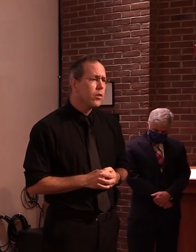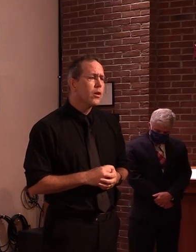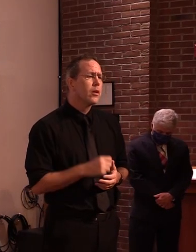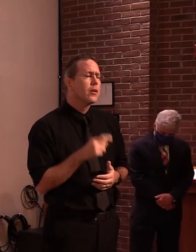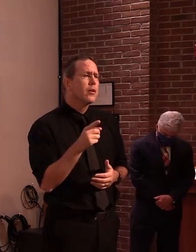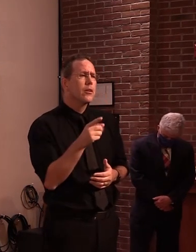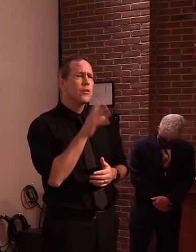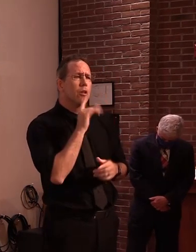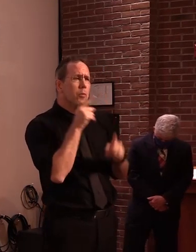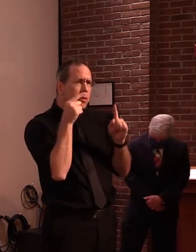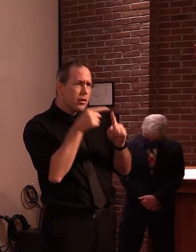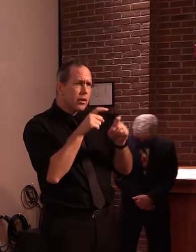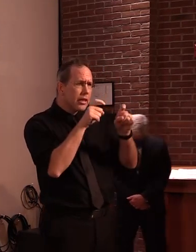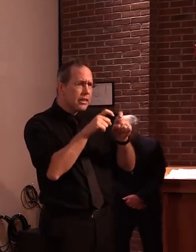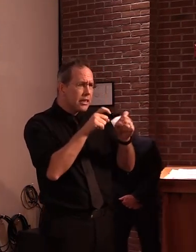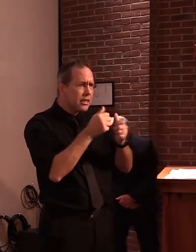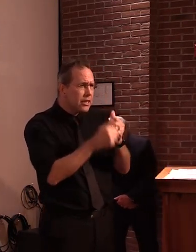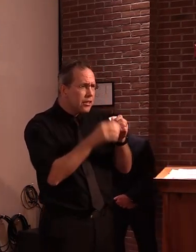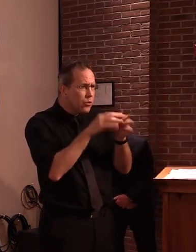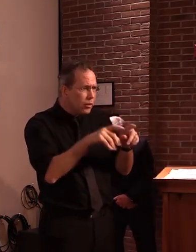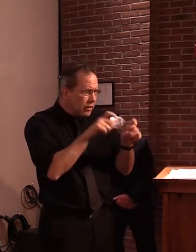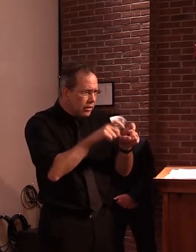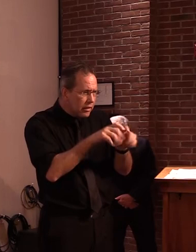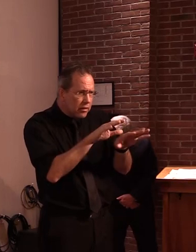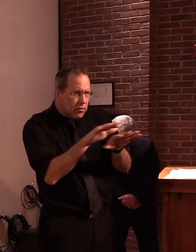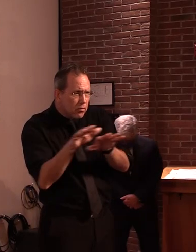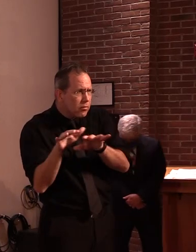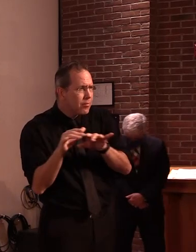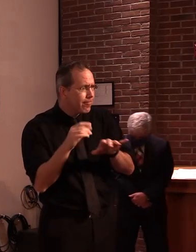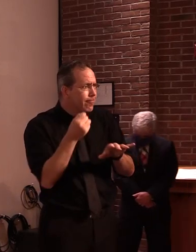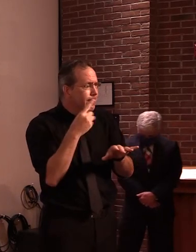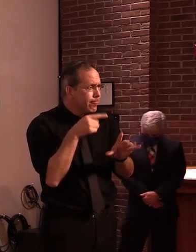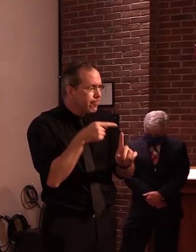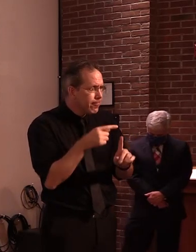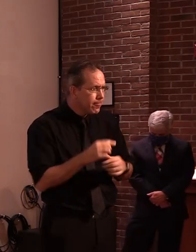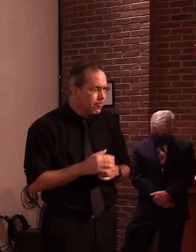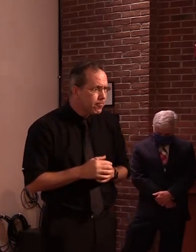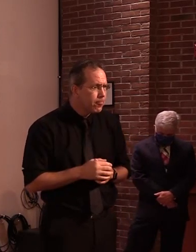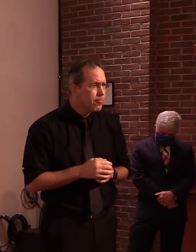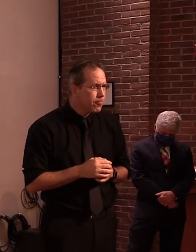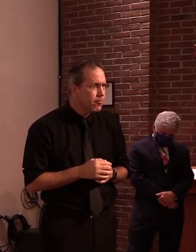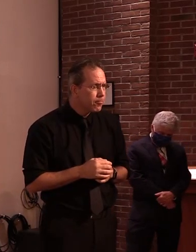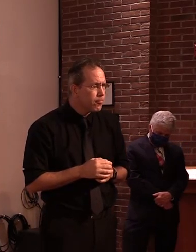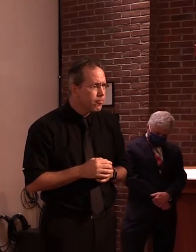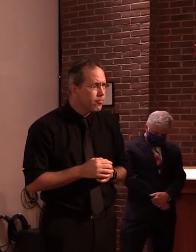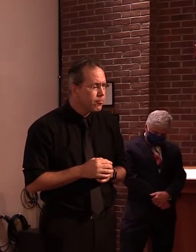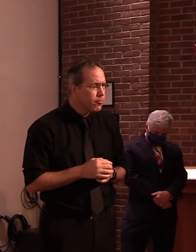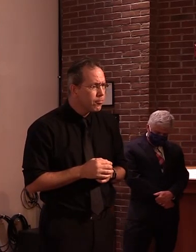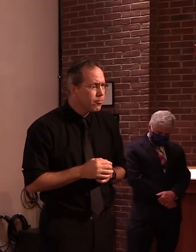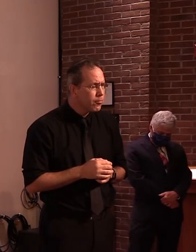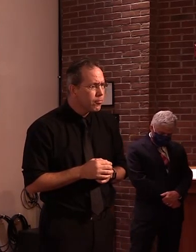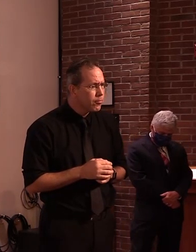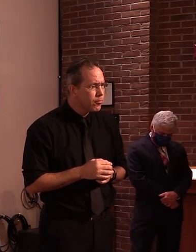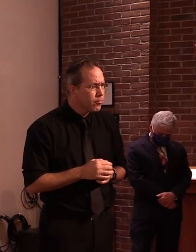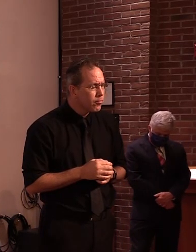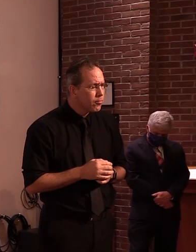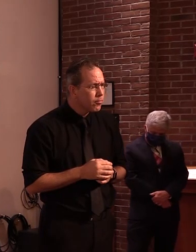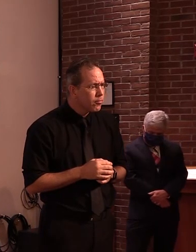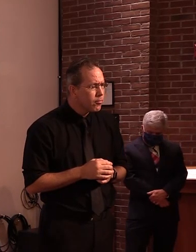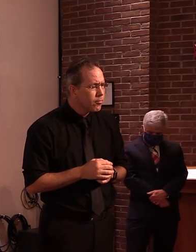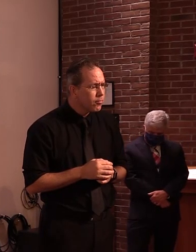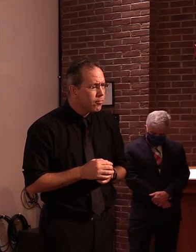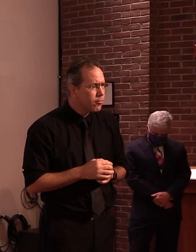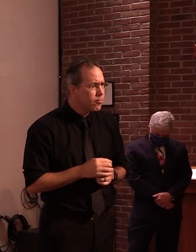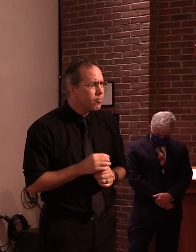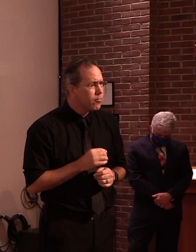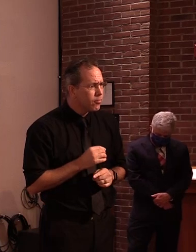importance of reopening schools, and particularly when we couple that educational need with the